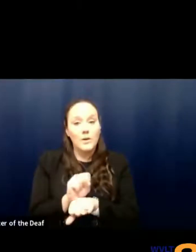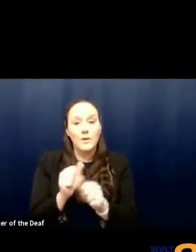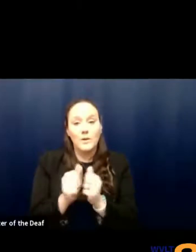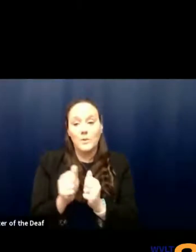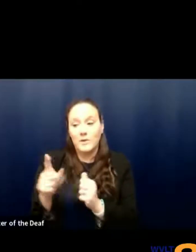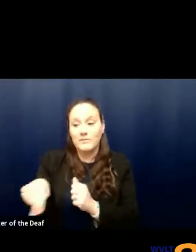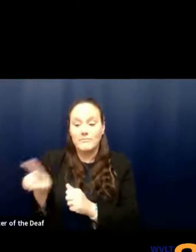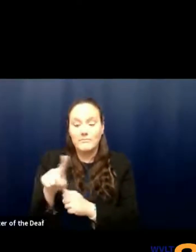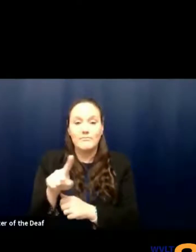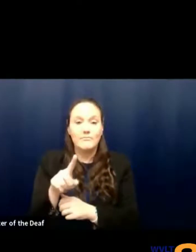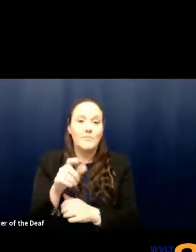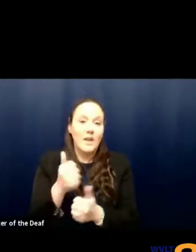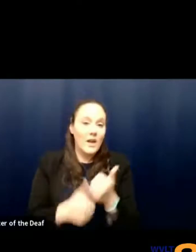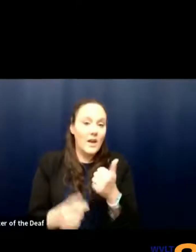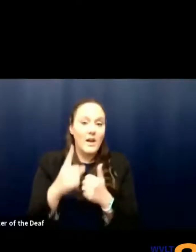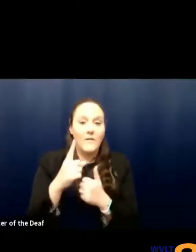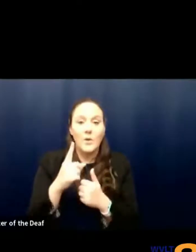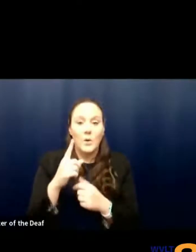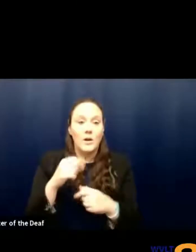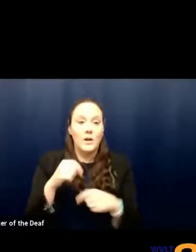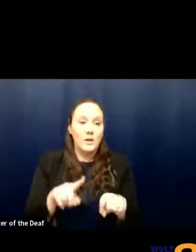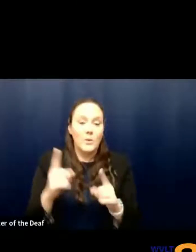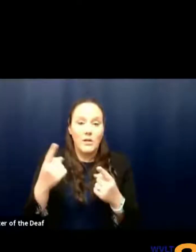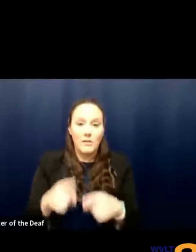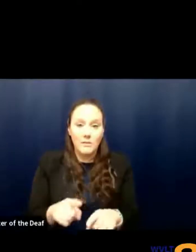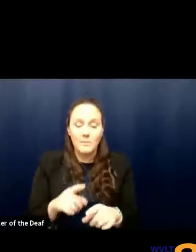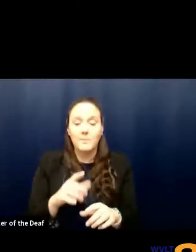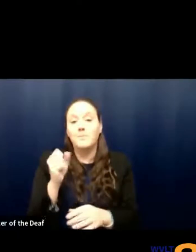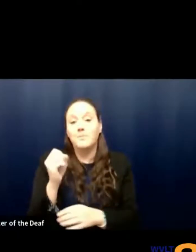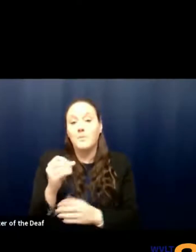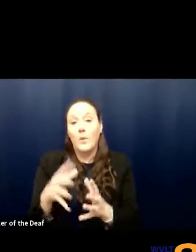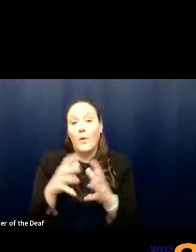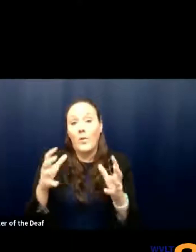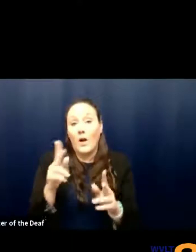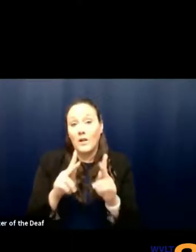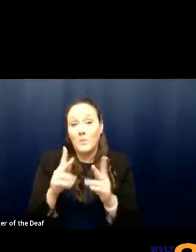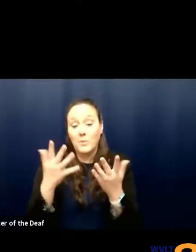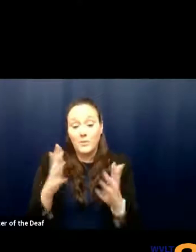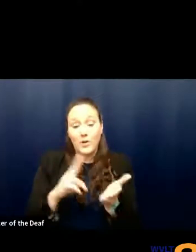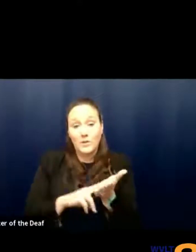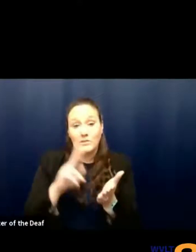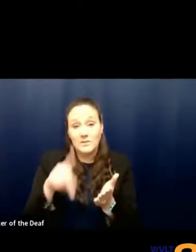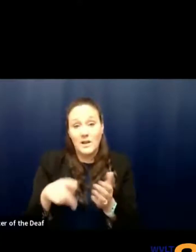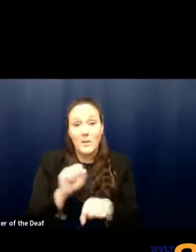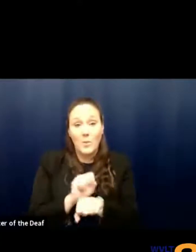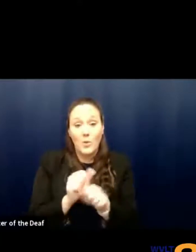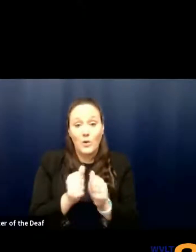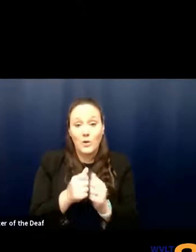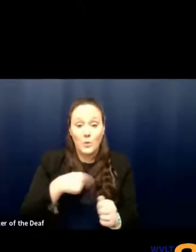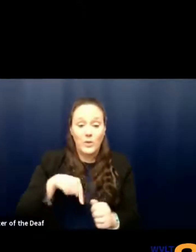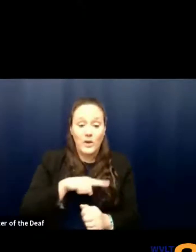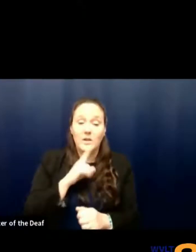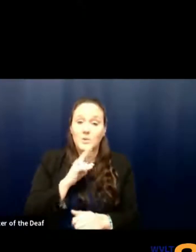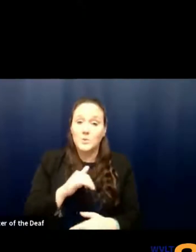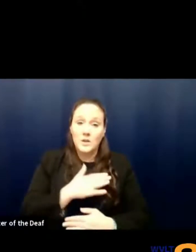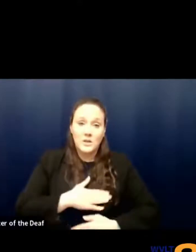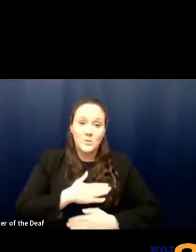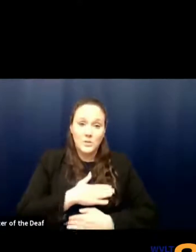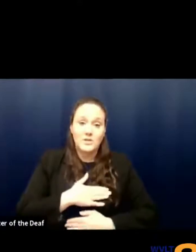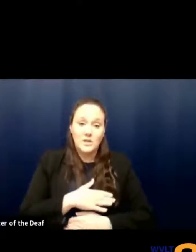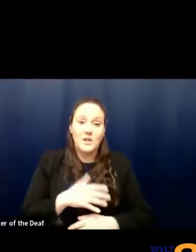folks as they come. So there's a lot of folks that have already signed up and been working with us, and we're very appreciative of that now, though, just